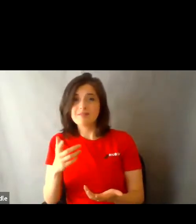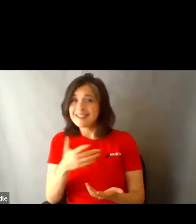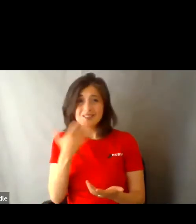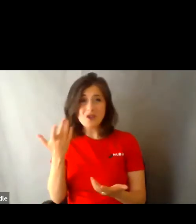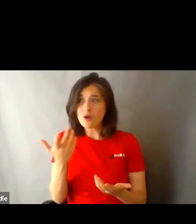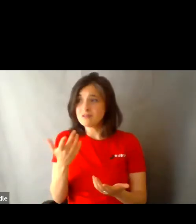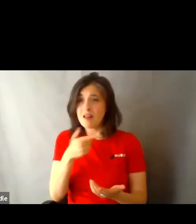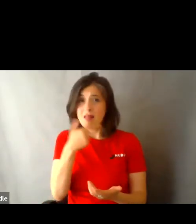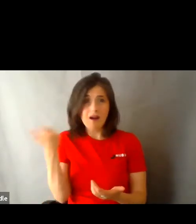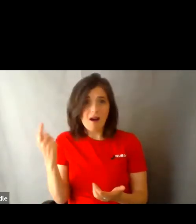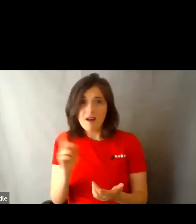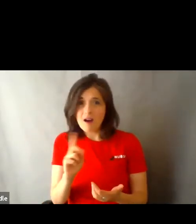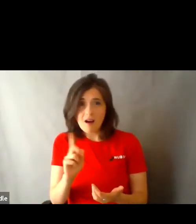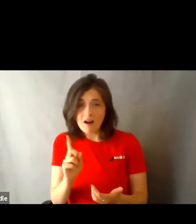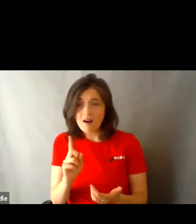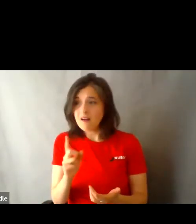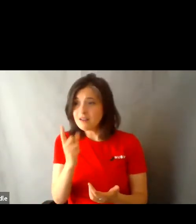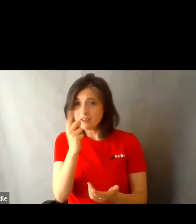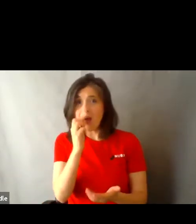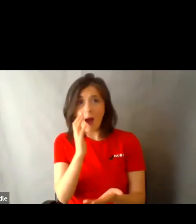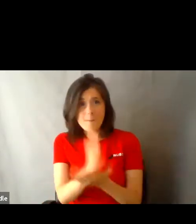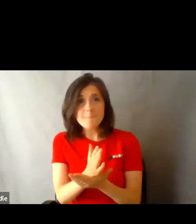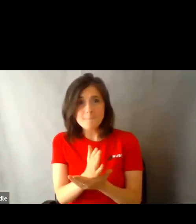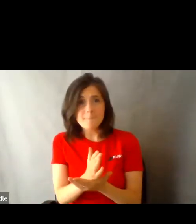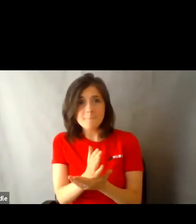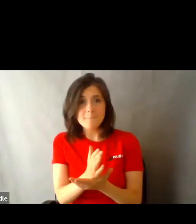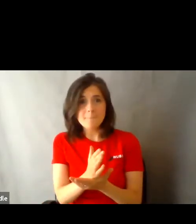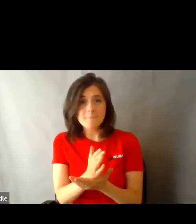really, to say that.